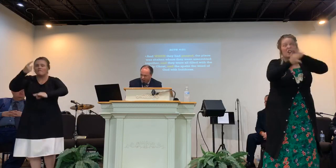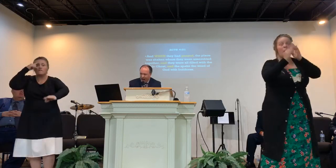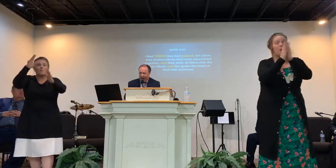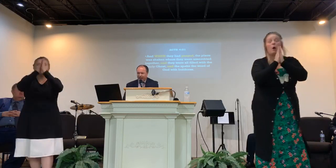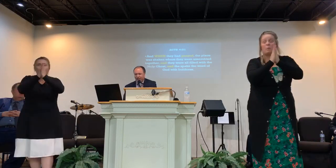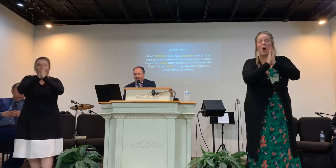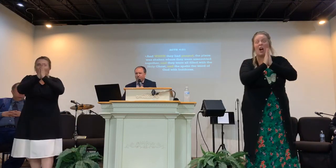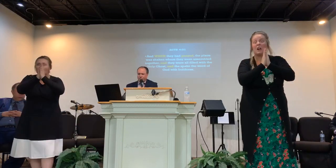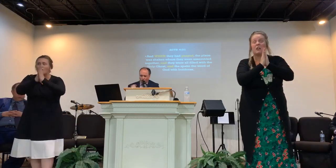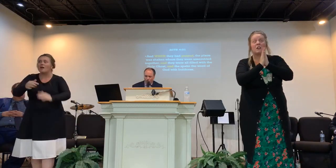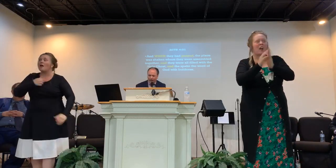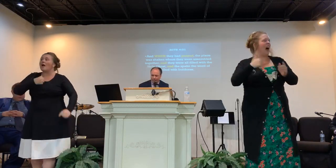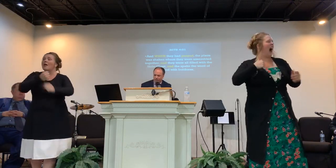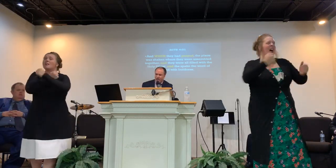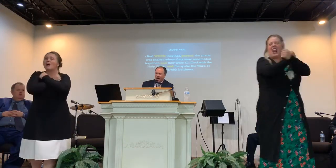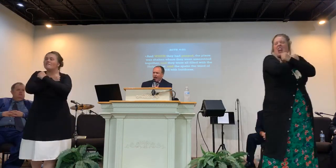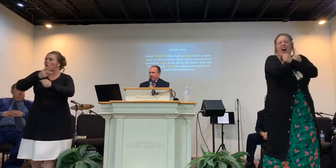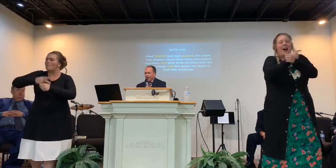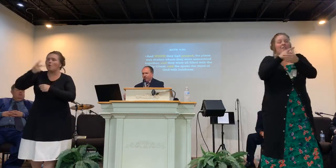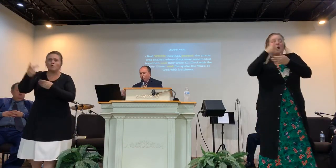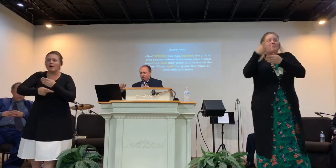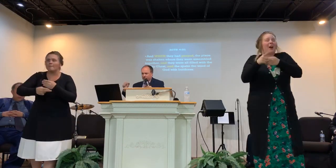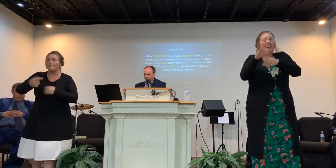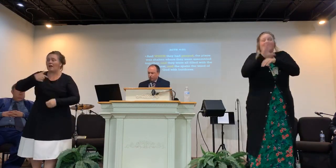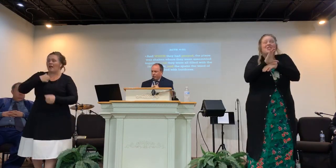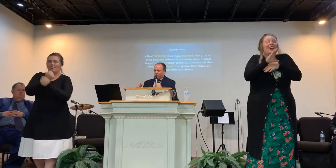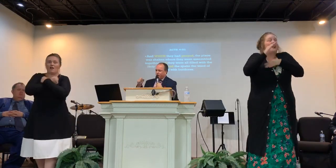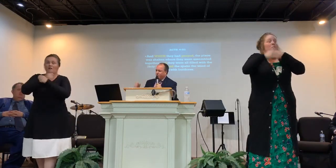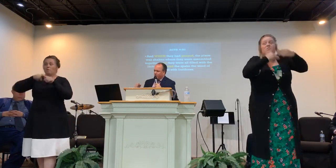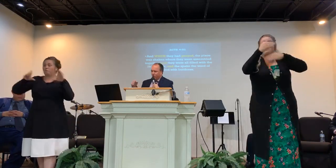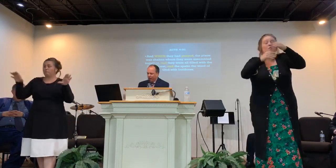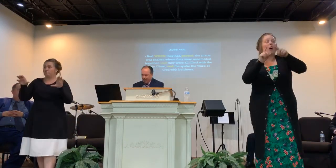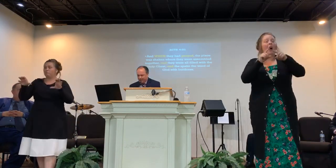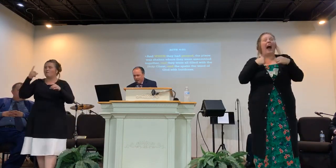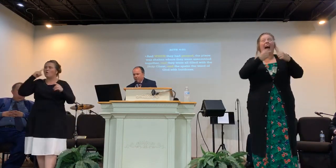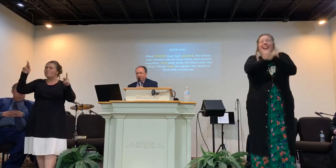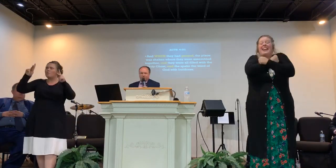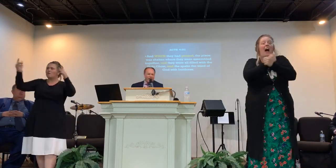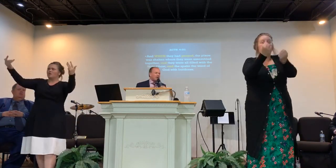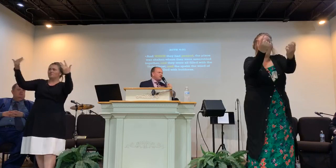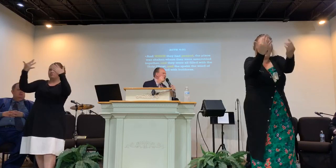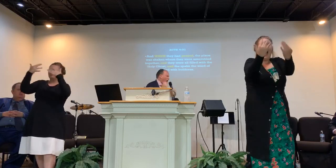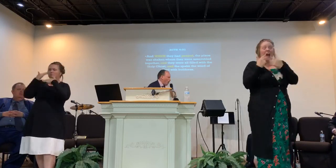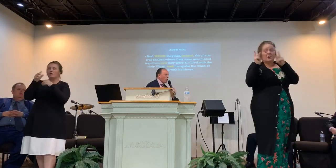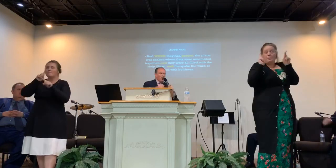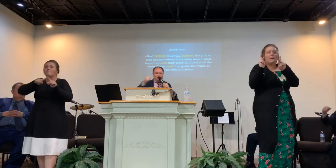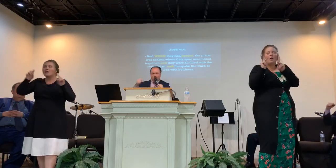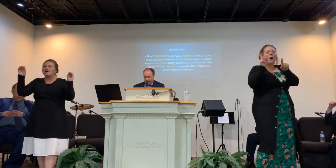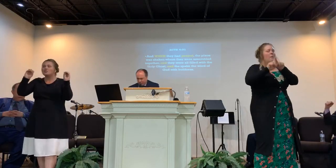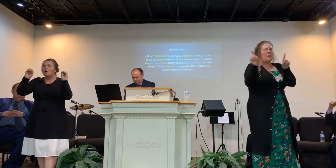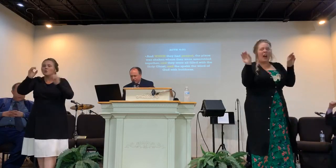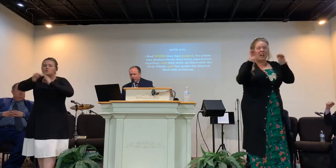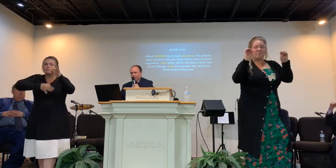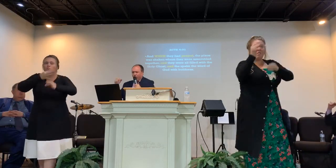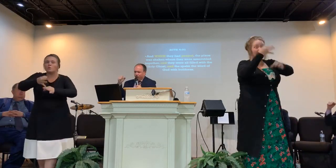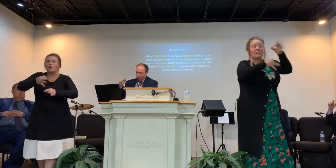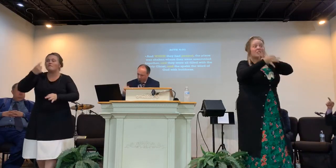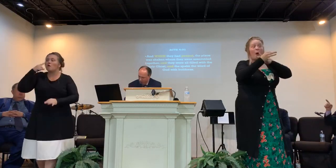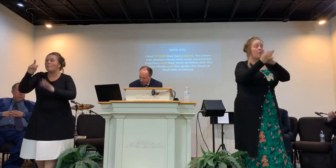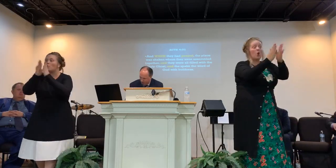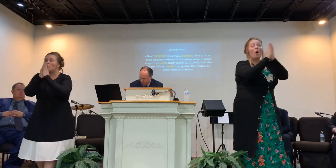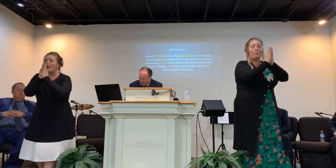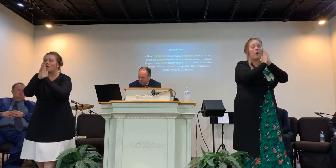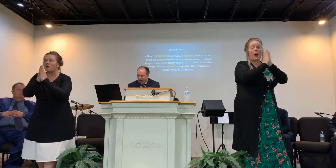prayer. I love programs. I love what we do to bring people in. But there's no substitute